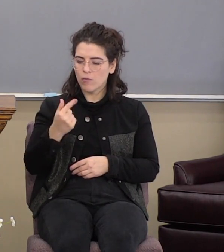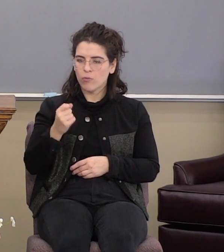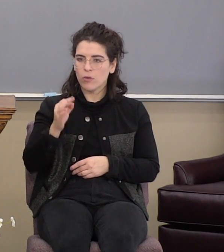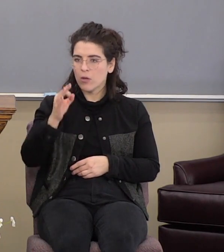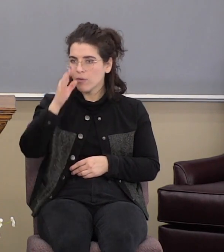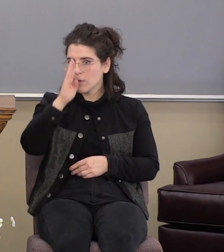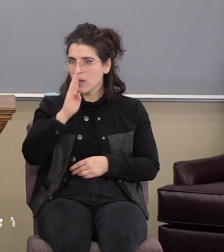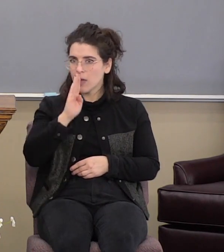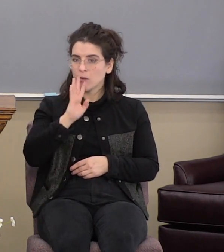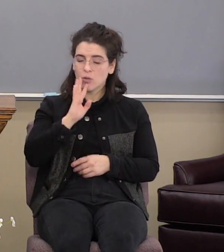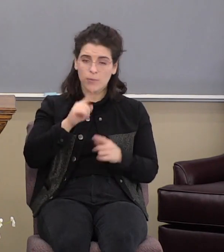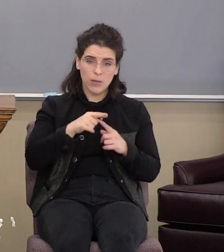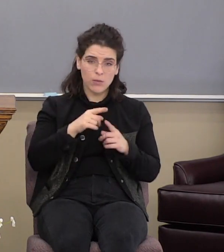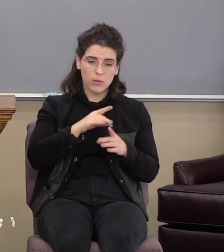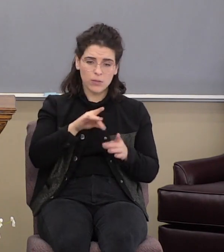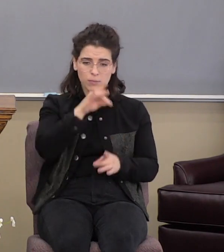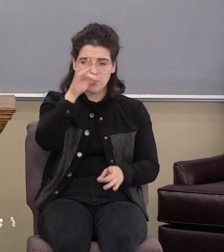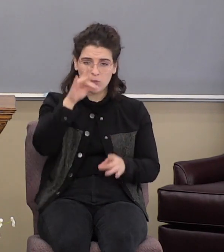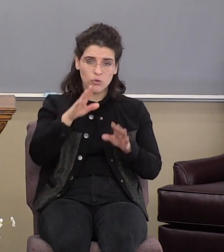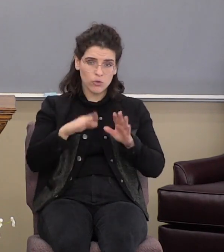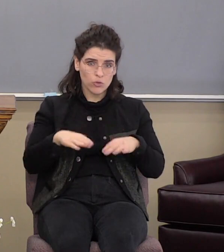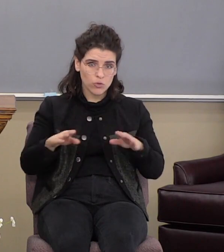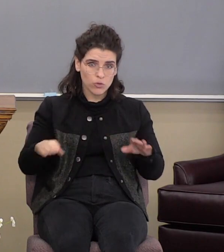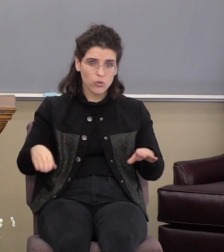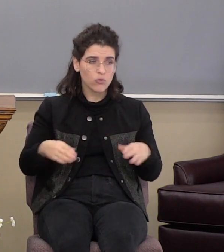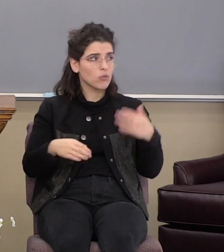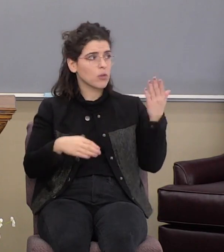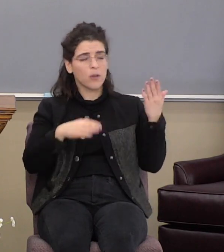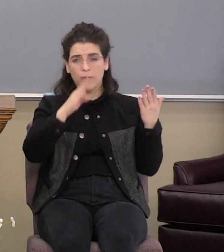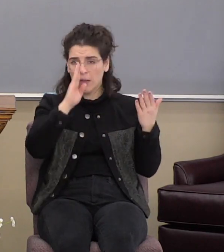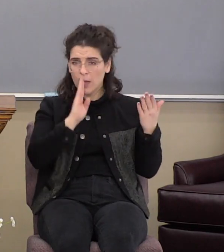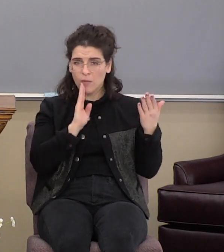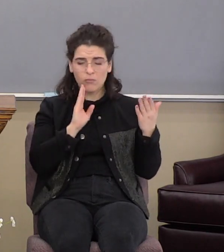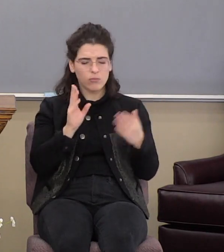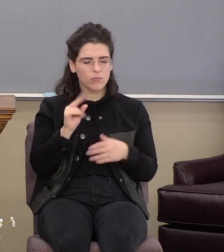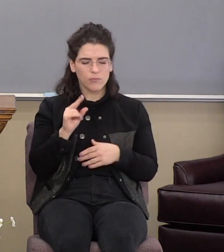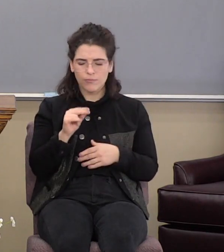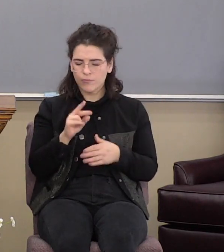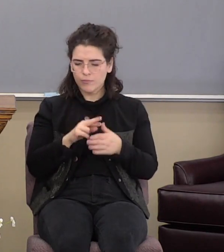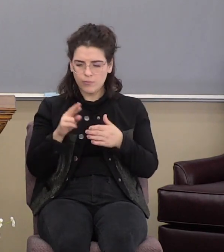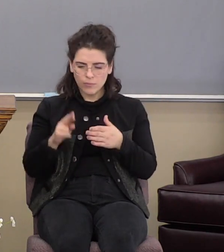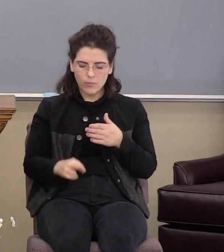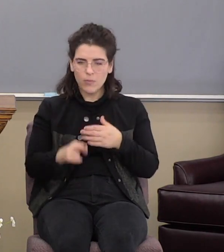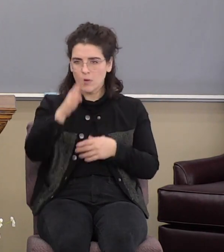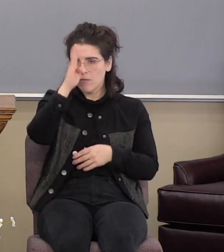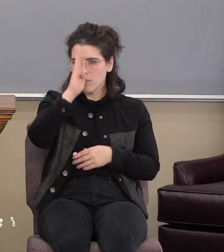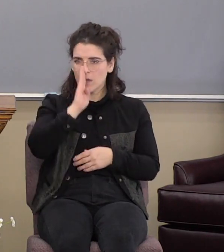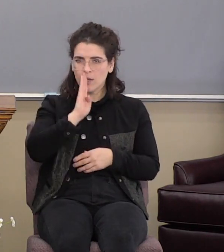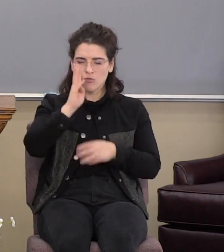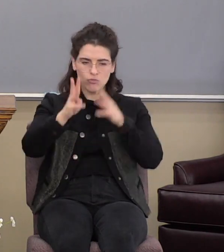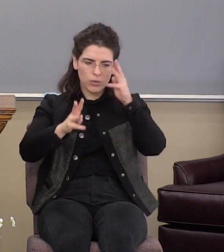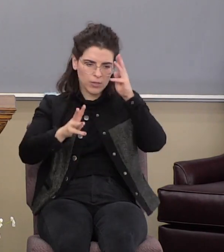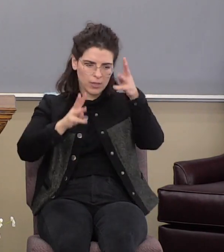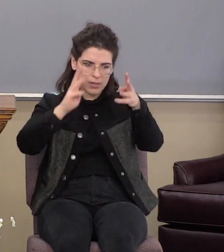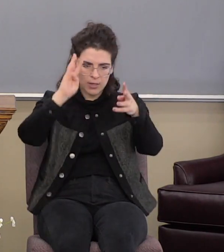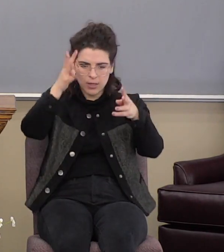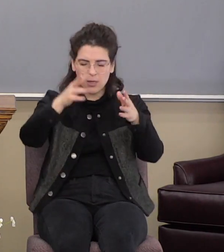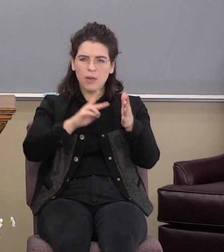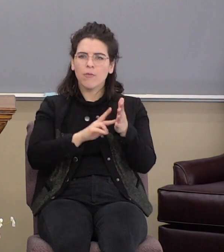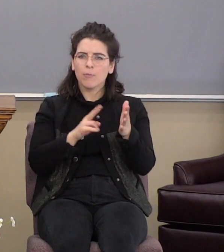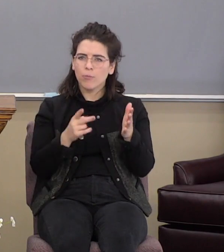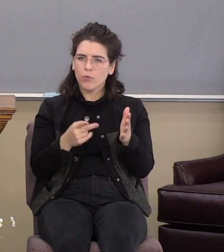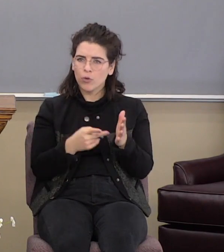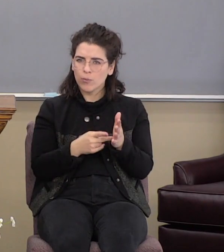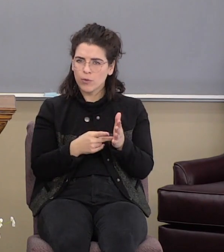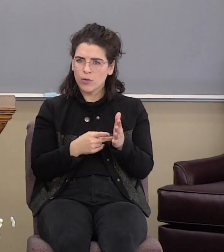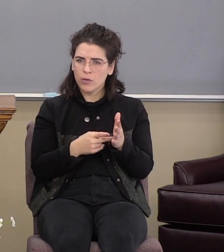God? He's talking about being the result of God's creative purpose. He's talking